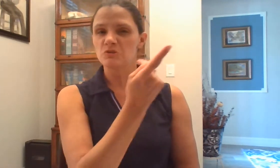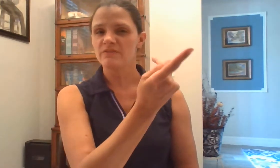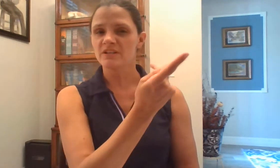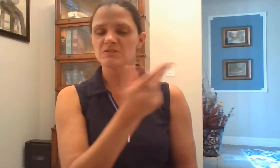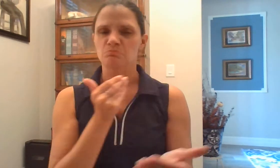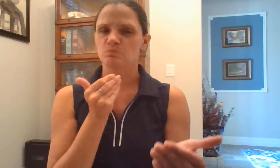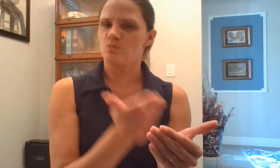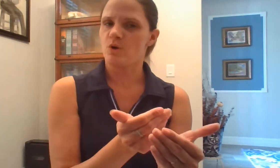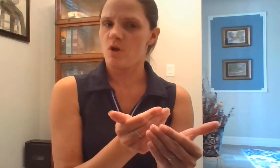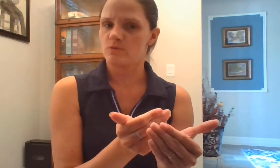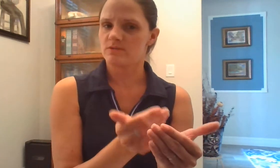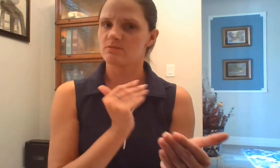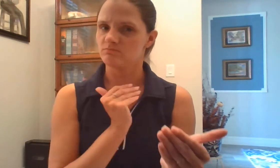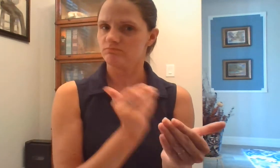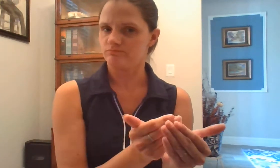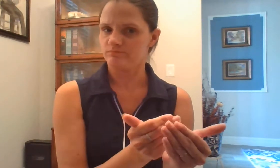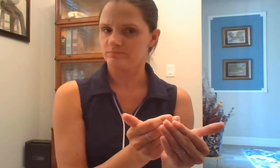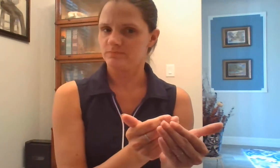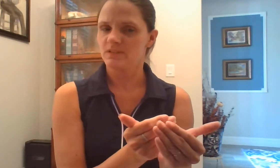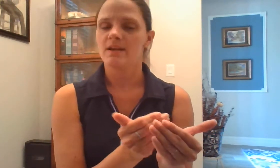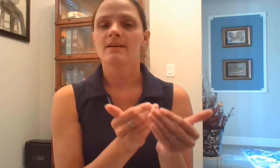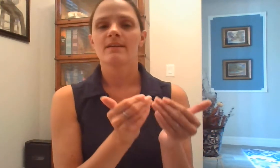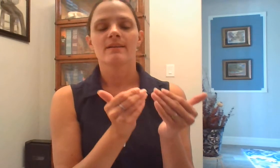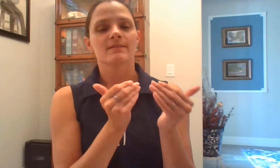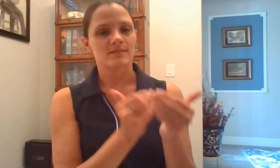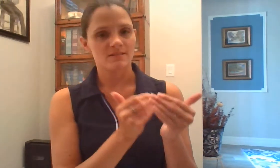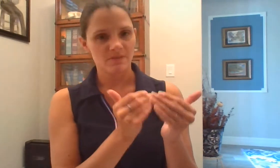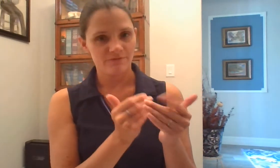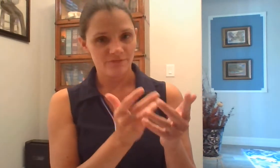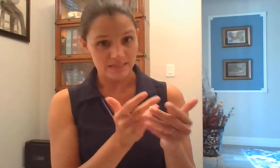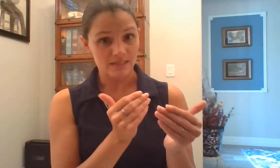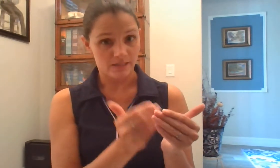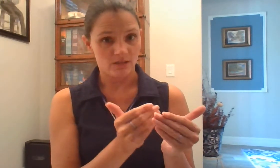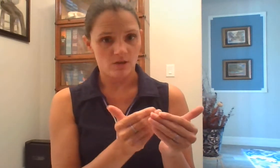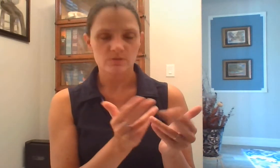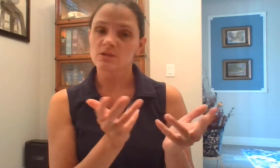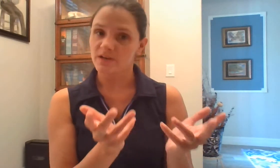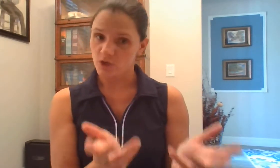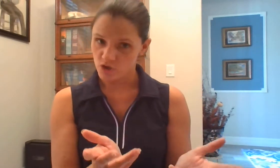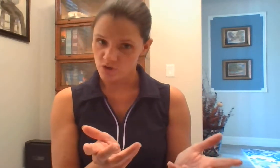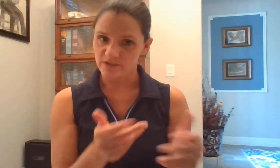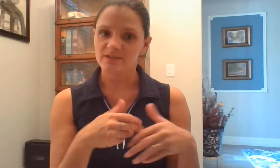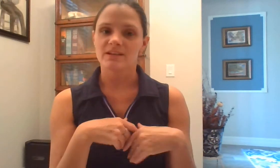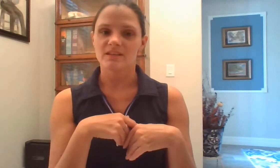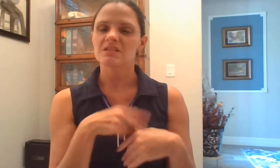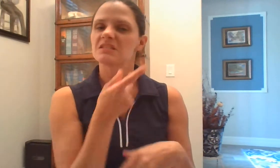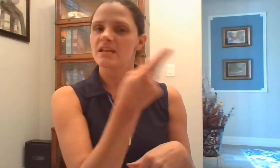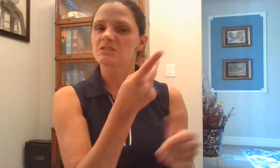two of us we're close this doesn't mean physically close so it could in this sense